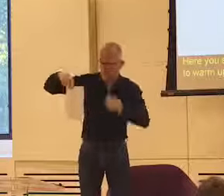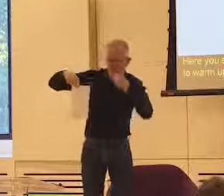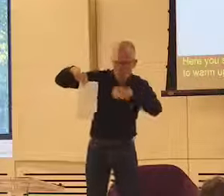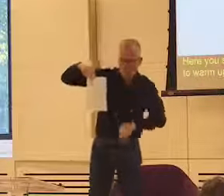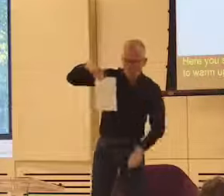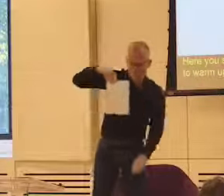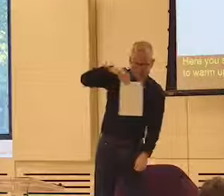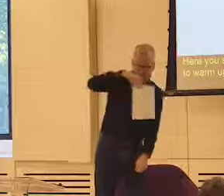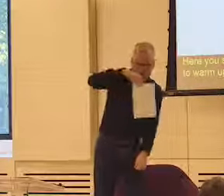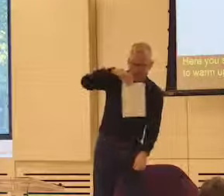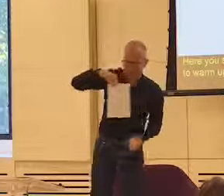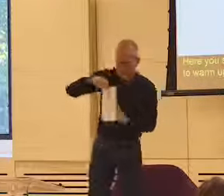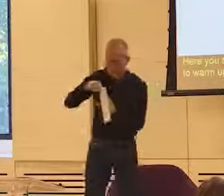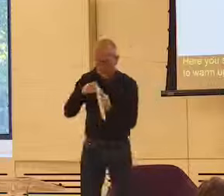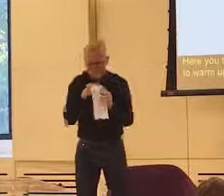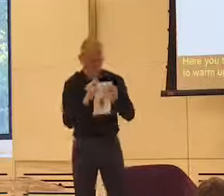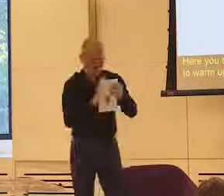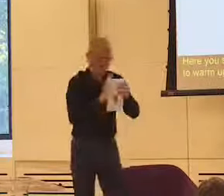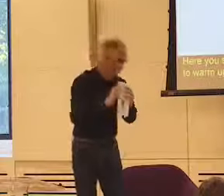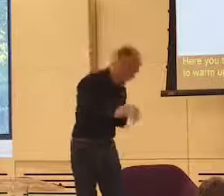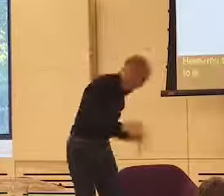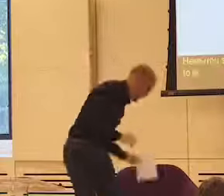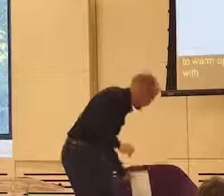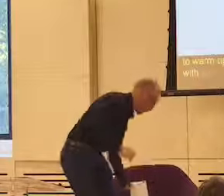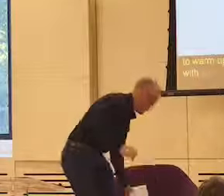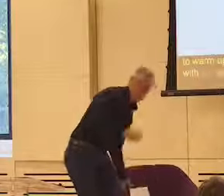Right, I come here with my bag of shopping,